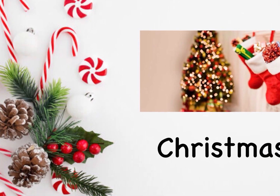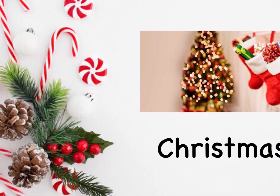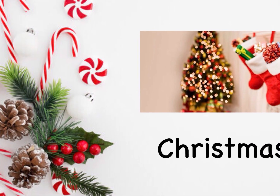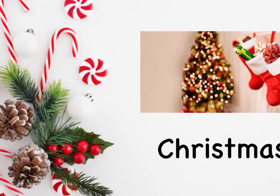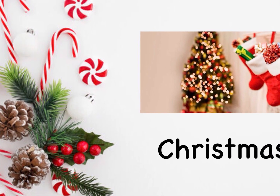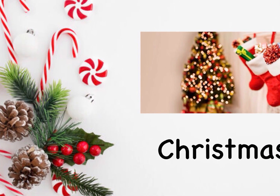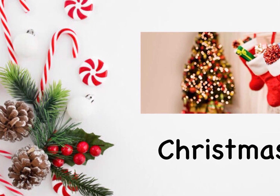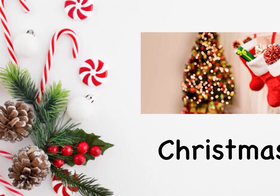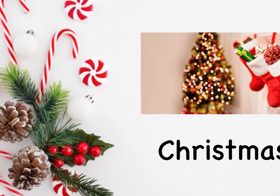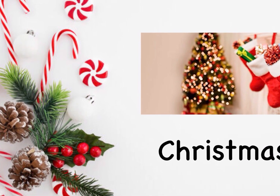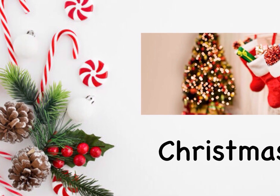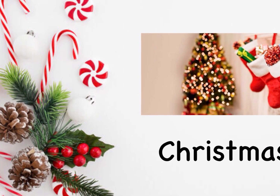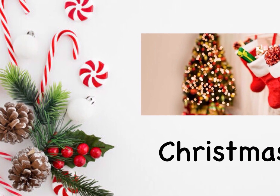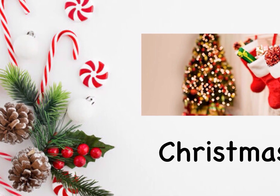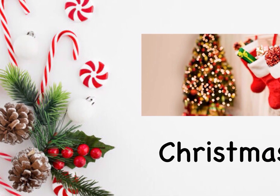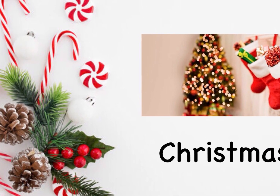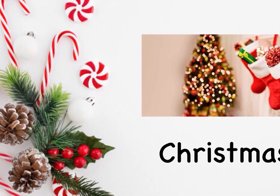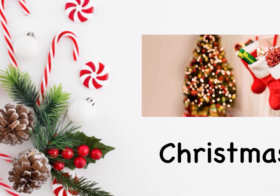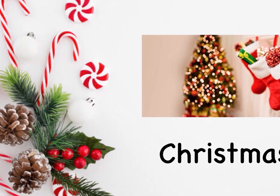The first sign is Christmas.